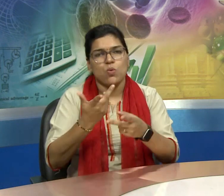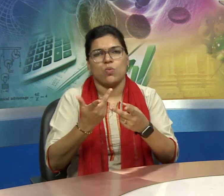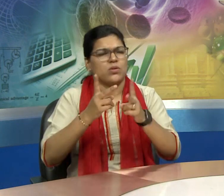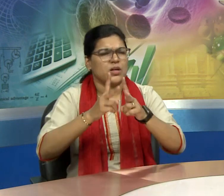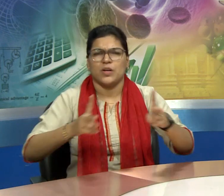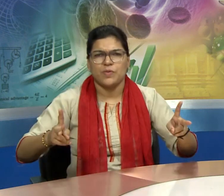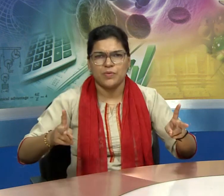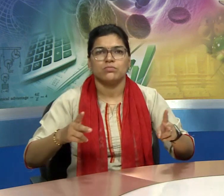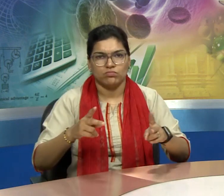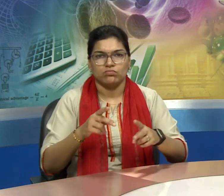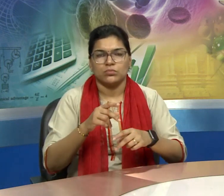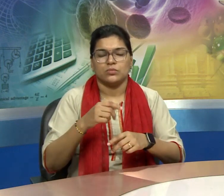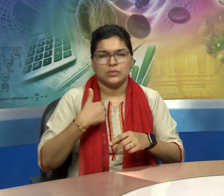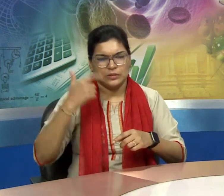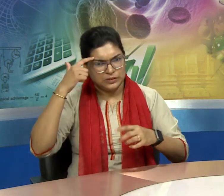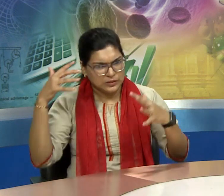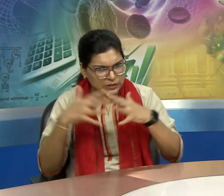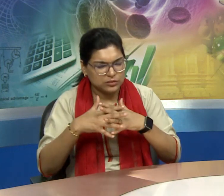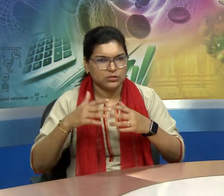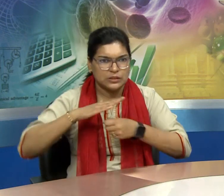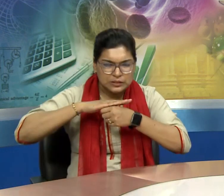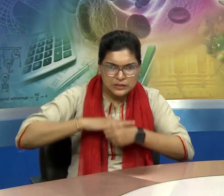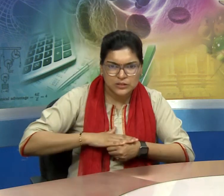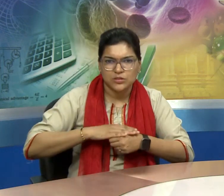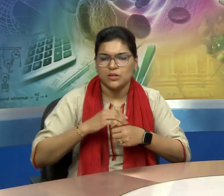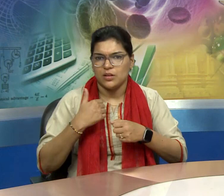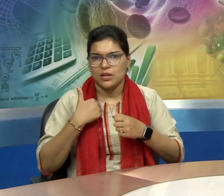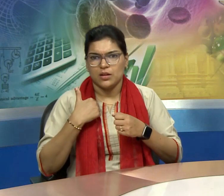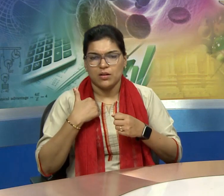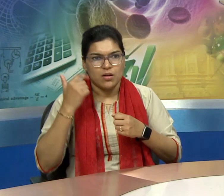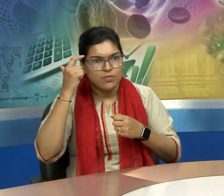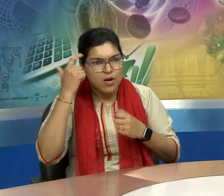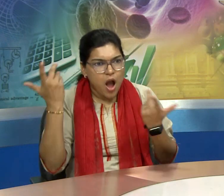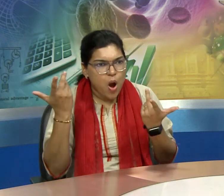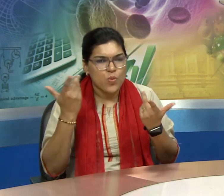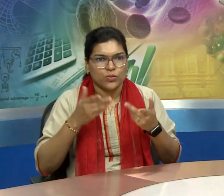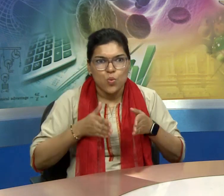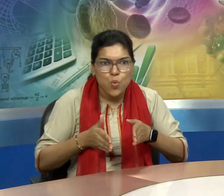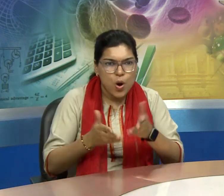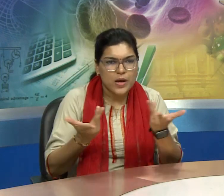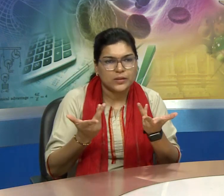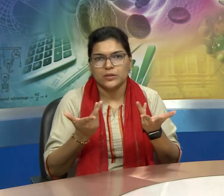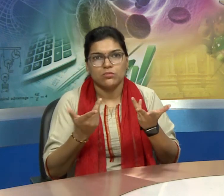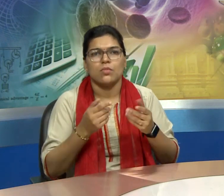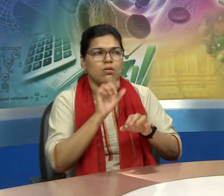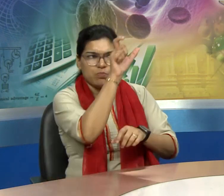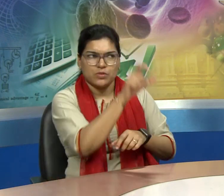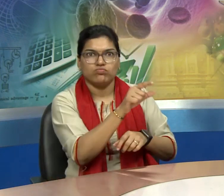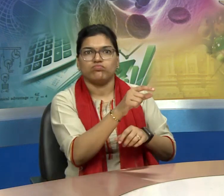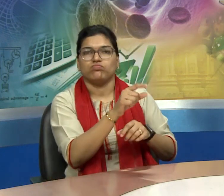Consultation can be done with any person who has experience, like sometime we consult a doctor, sometime we consult